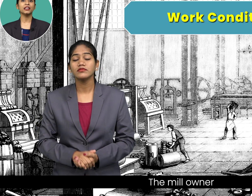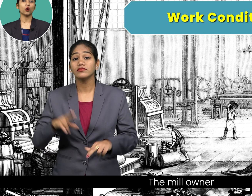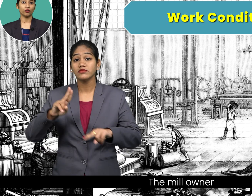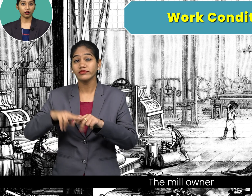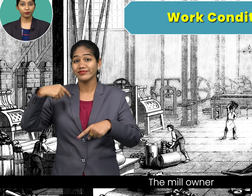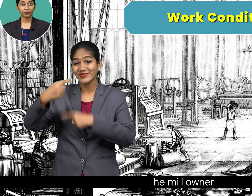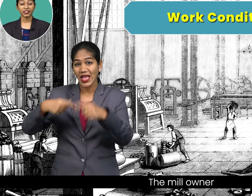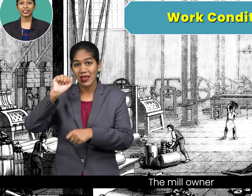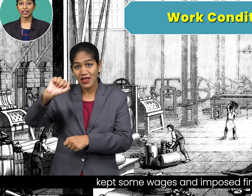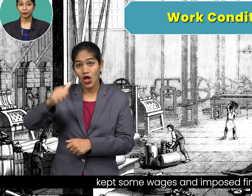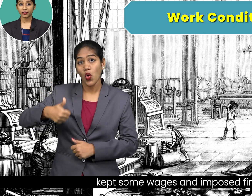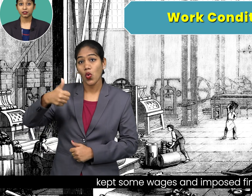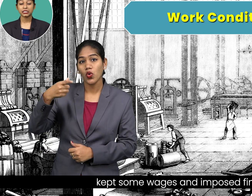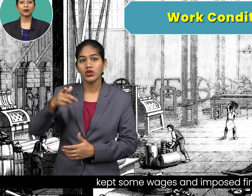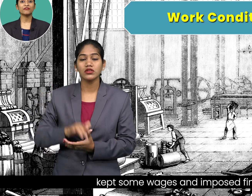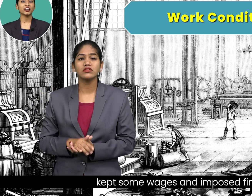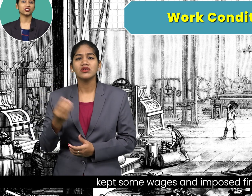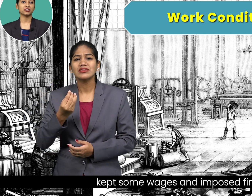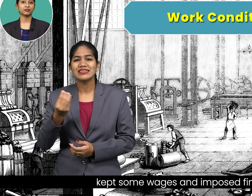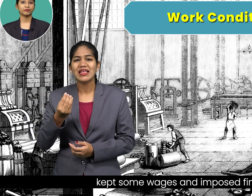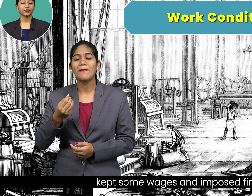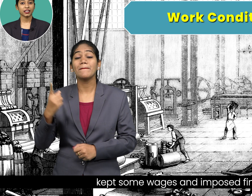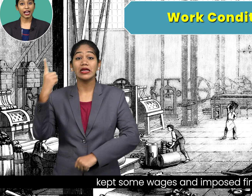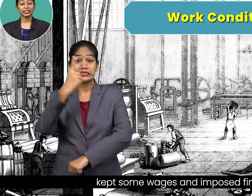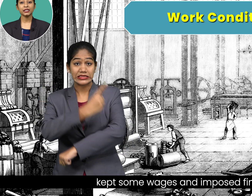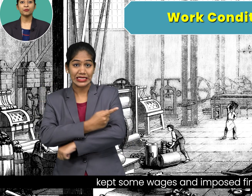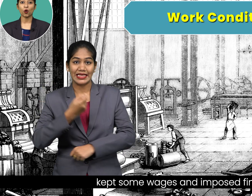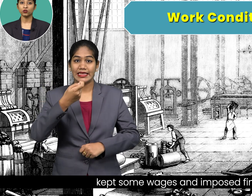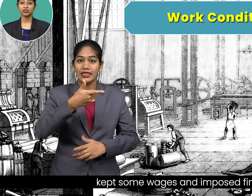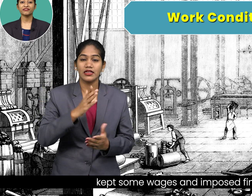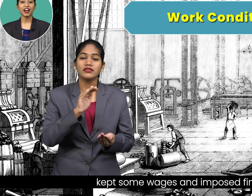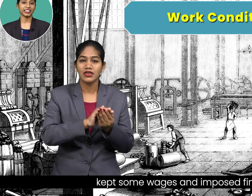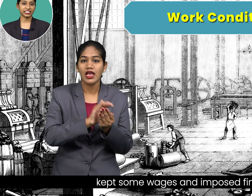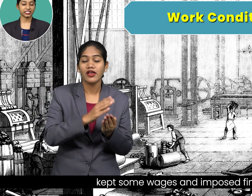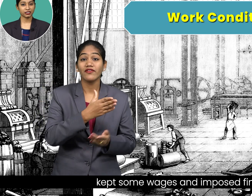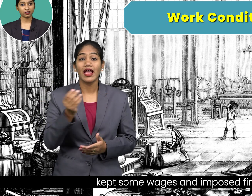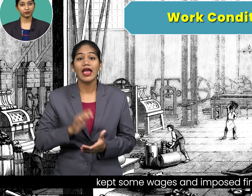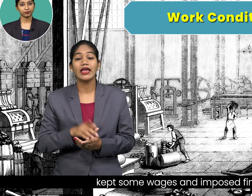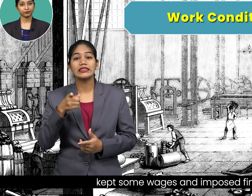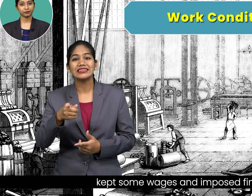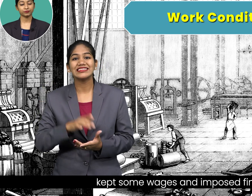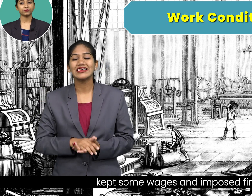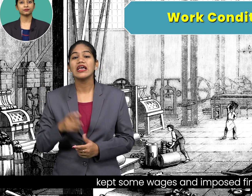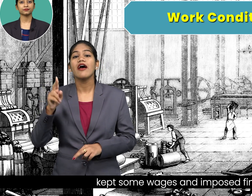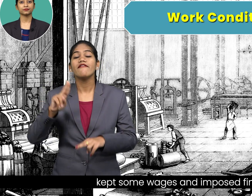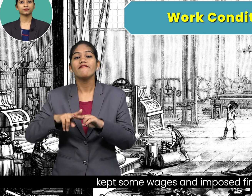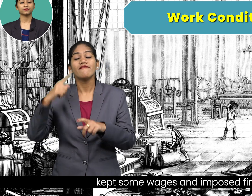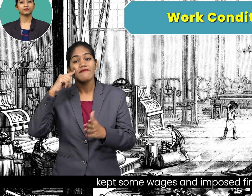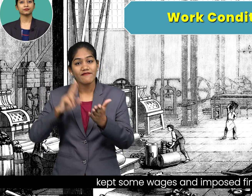The mill owner kept some wages and imposed fines.